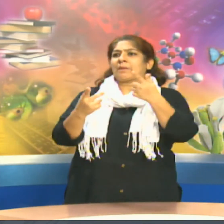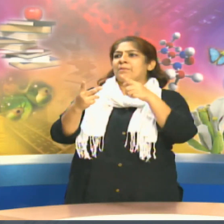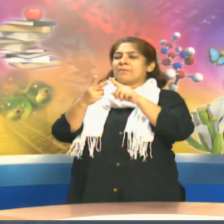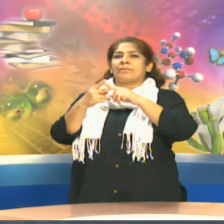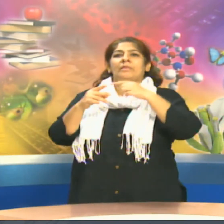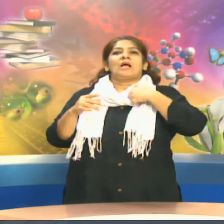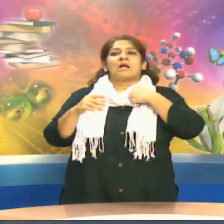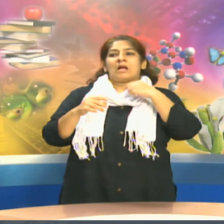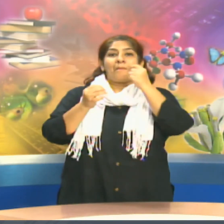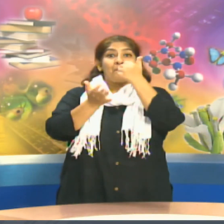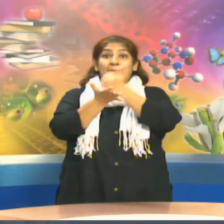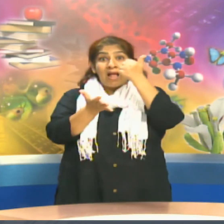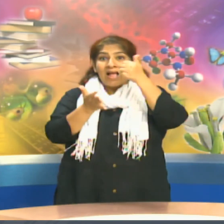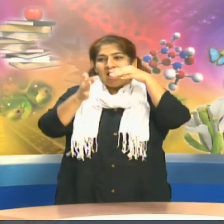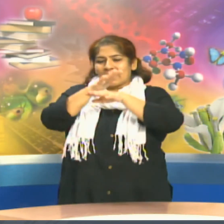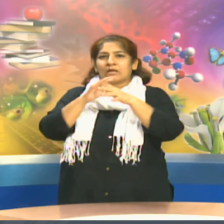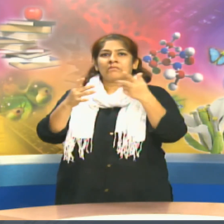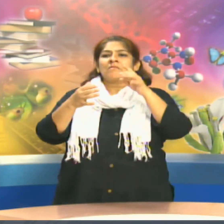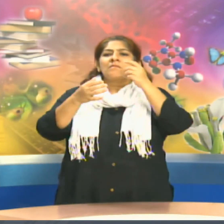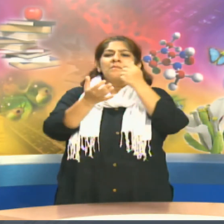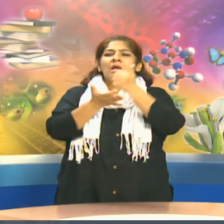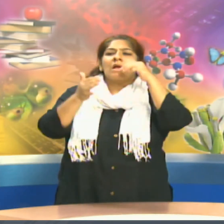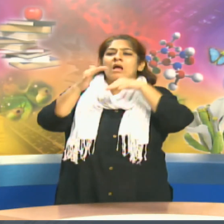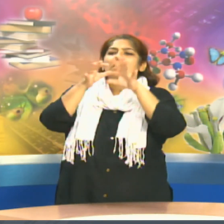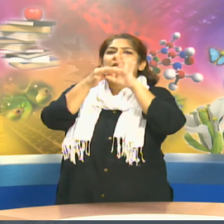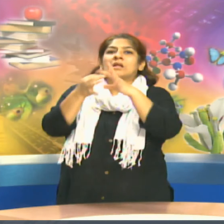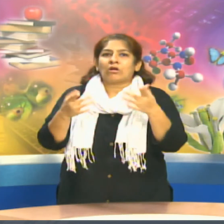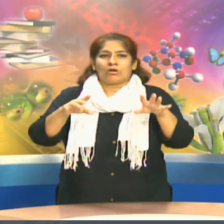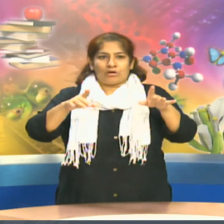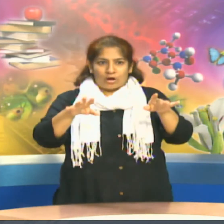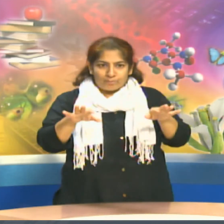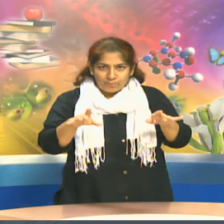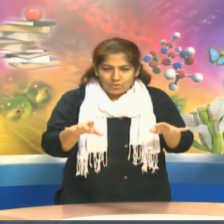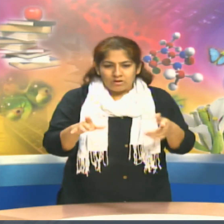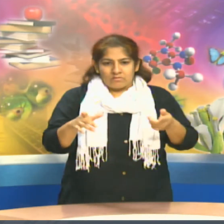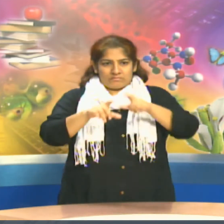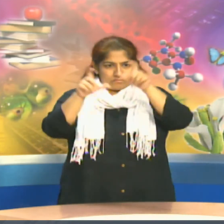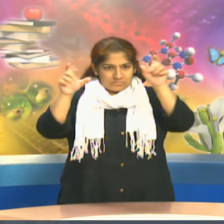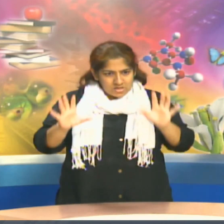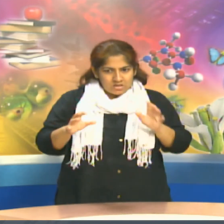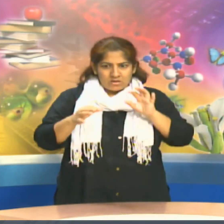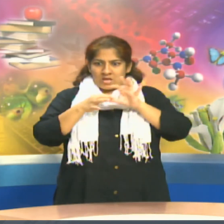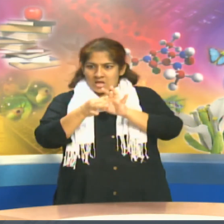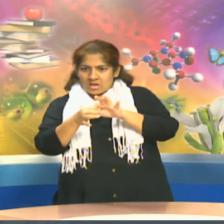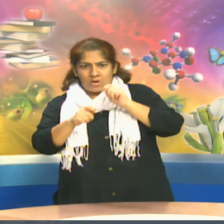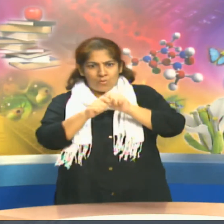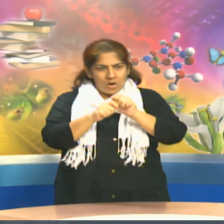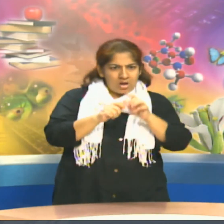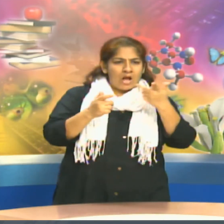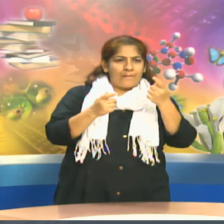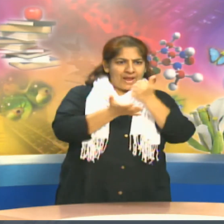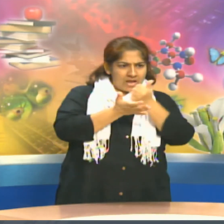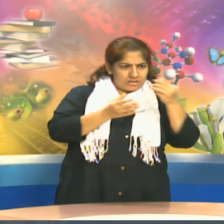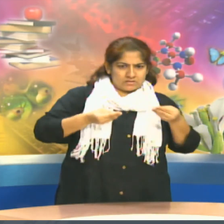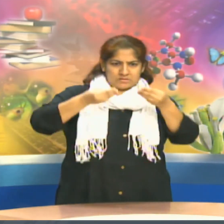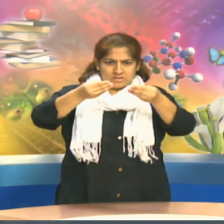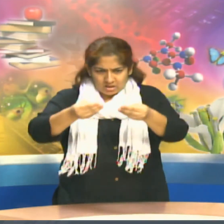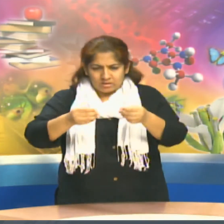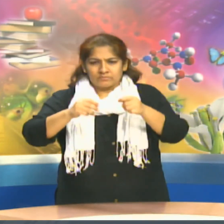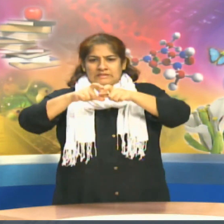procedure which if we are applying in 12th class, there is some special procedure. We have to apply subjects, we have to choose our subjects,